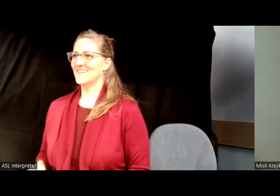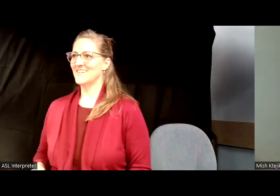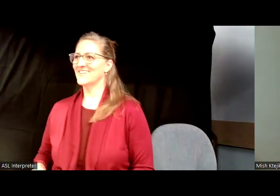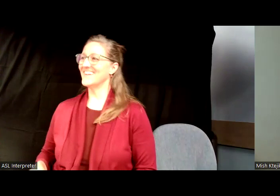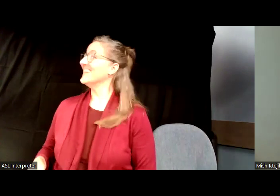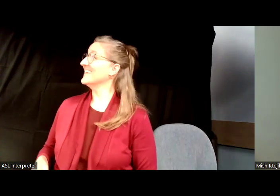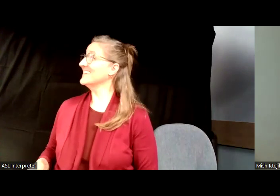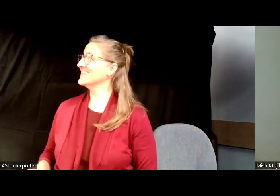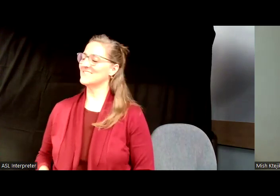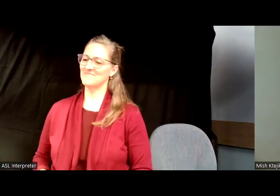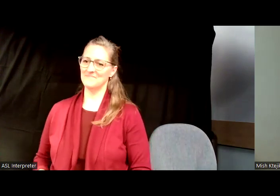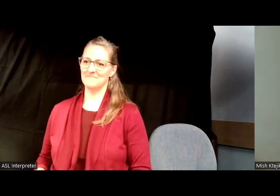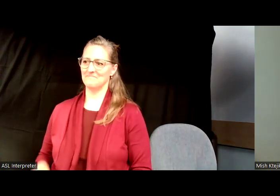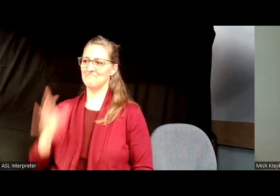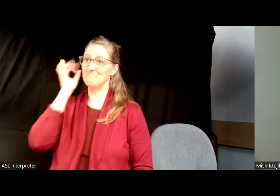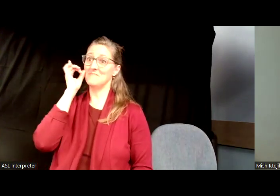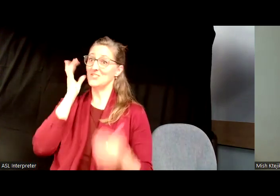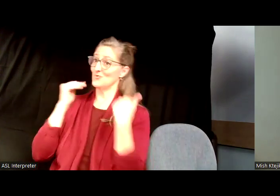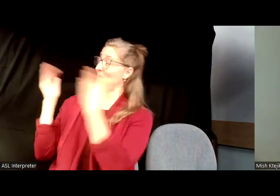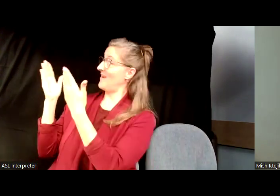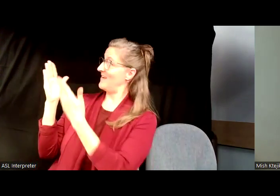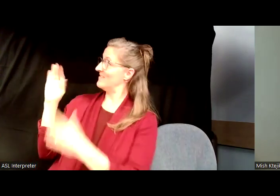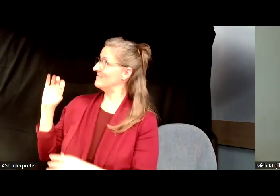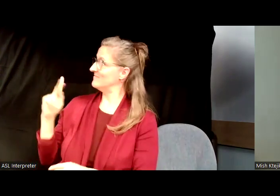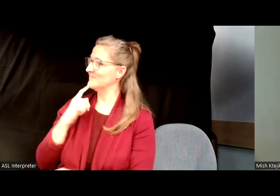All right, Mish, go ahead.